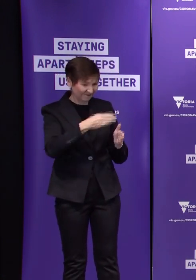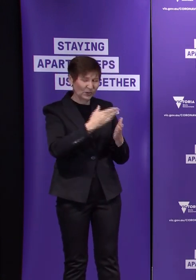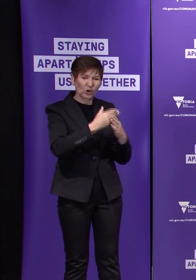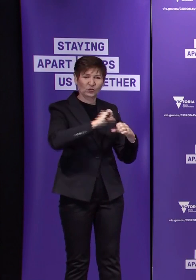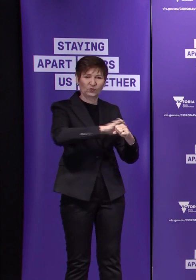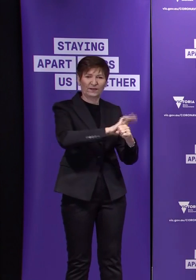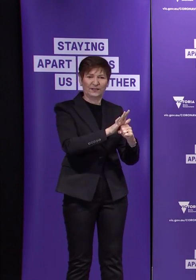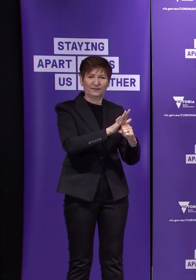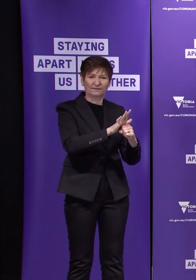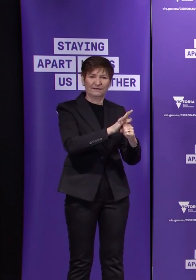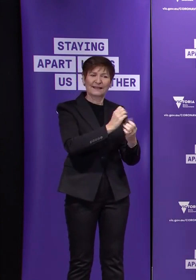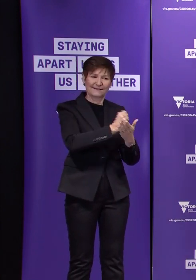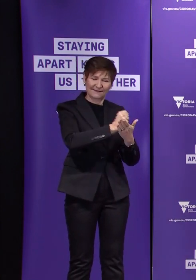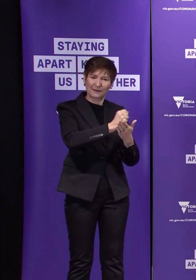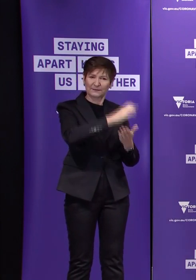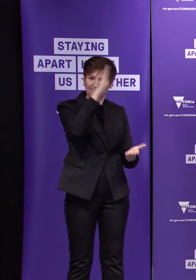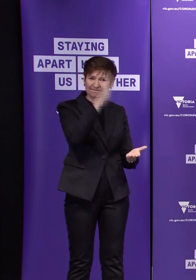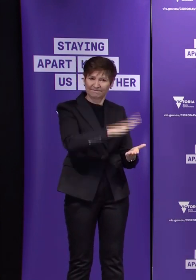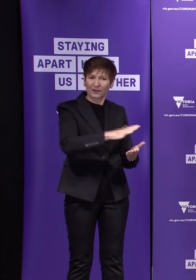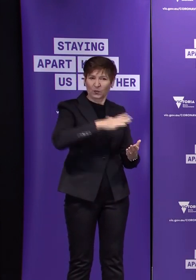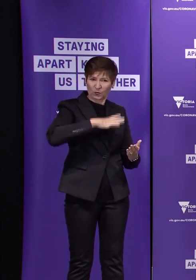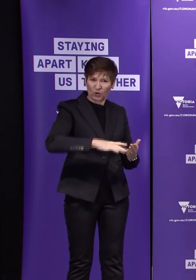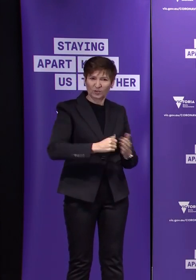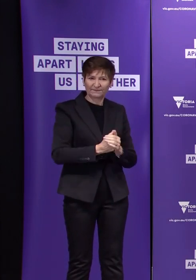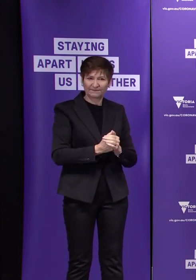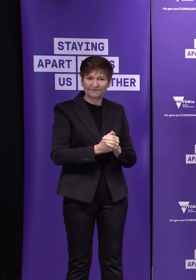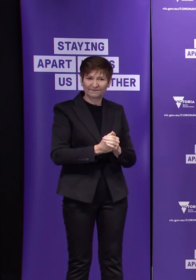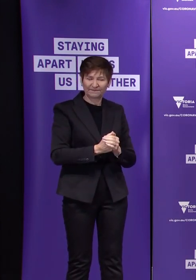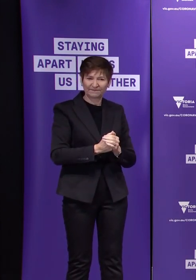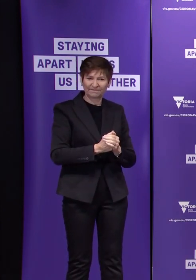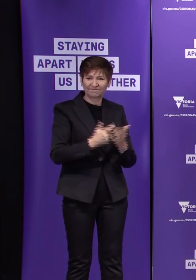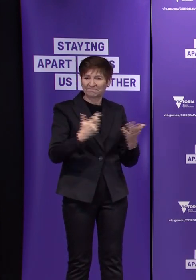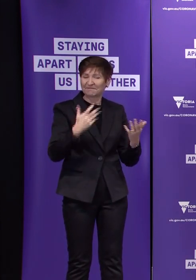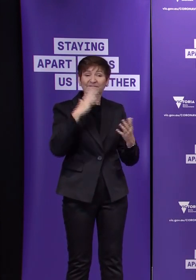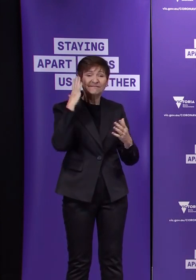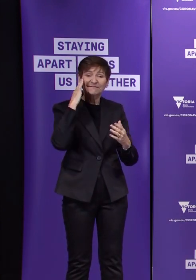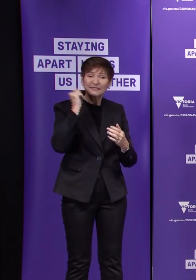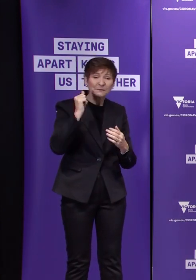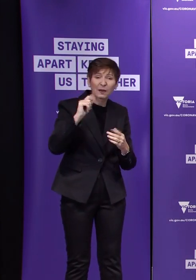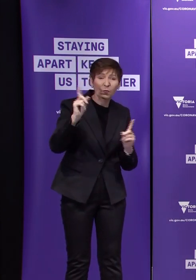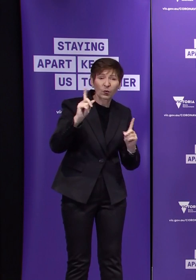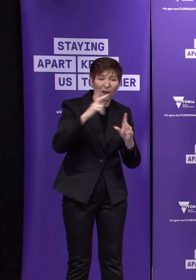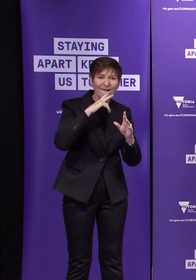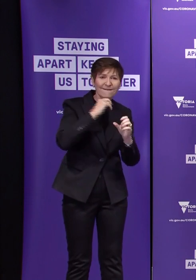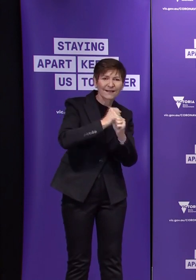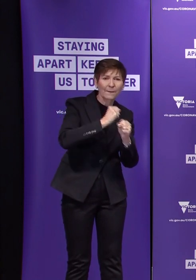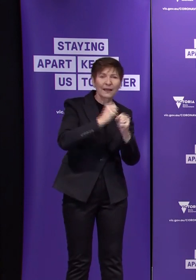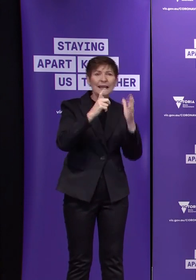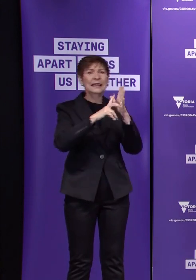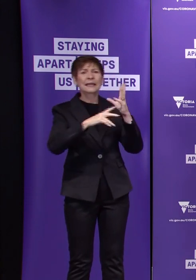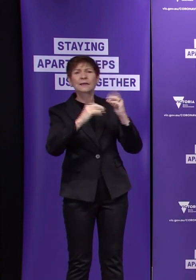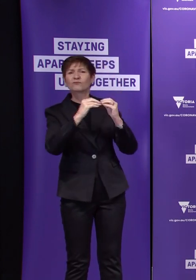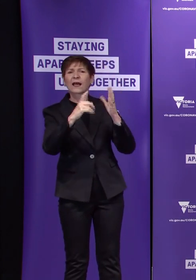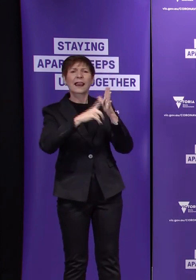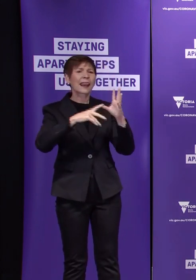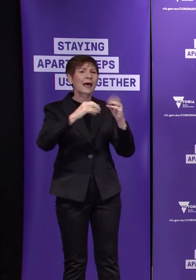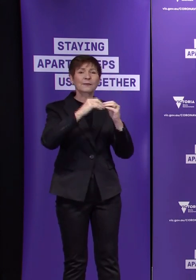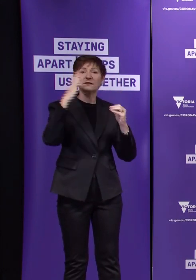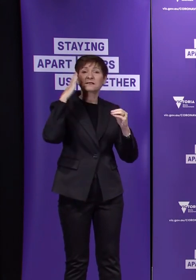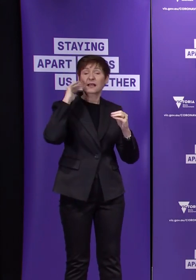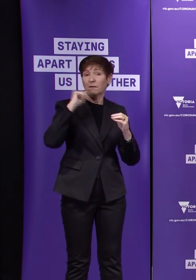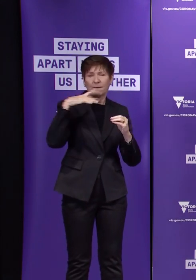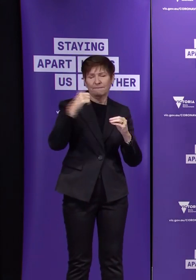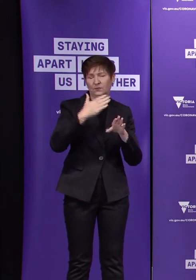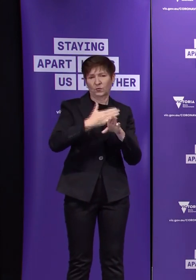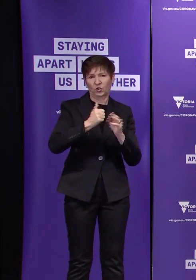are at our best when we work together, and I think that's been a really, really important feature of the way in which we have dealt with this second wave and